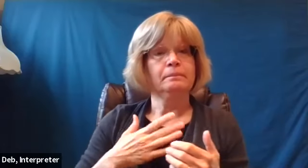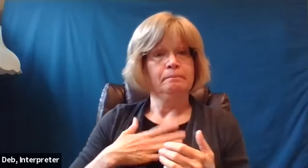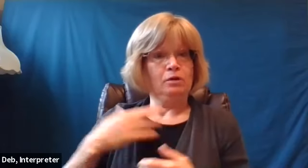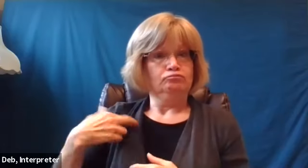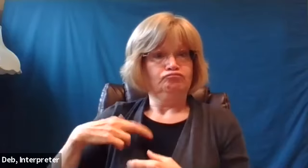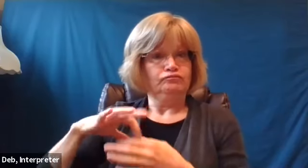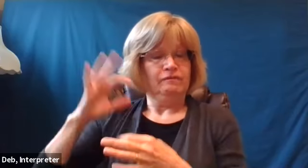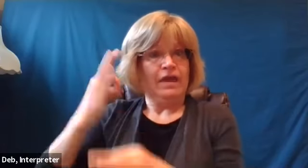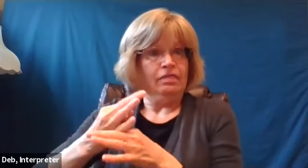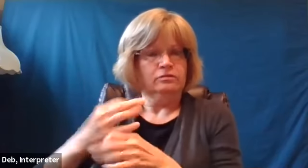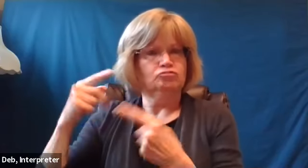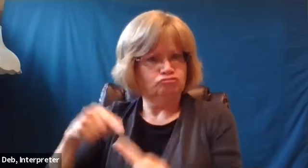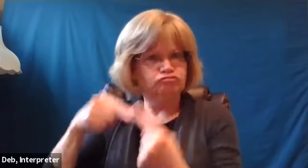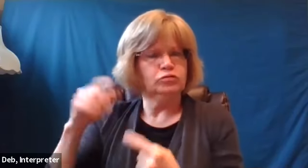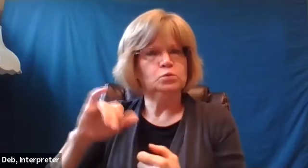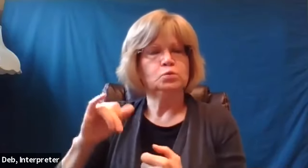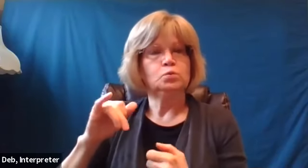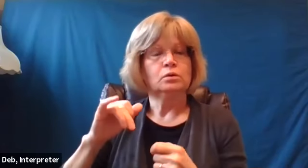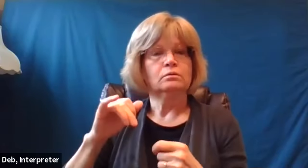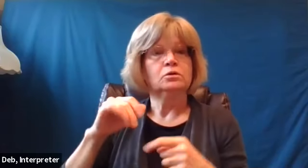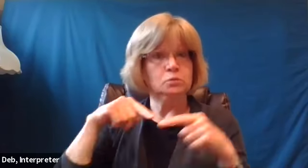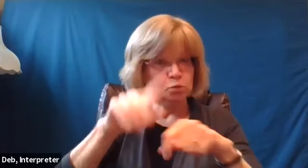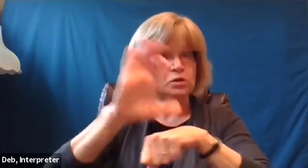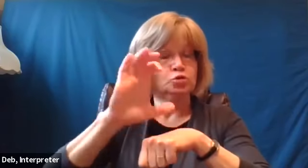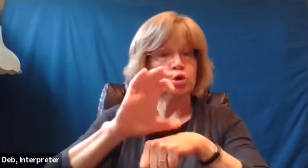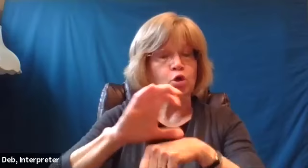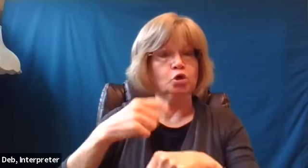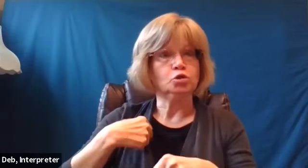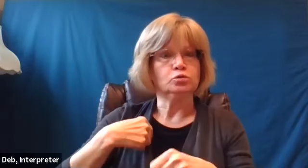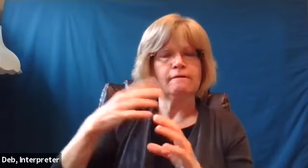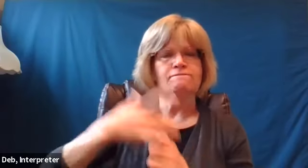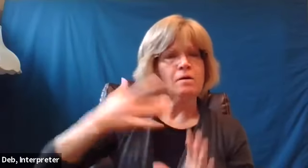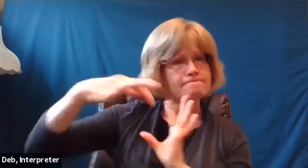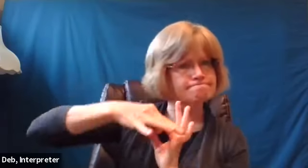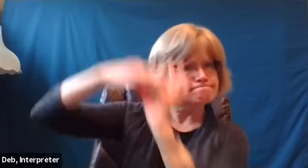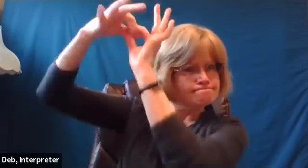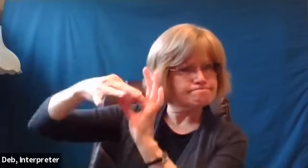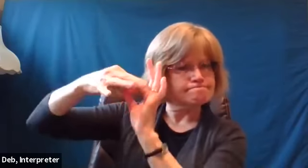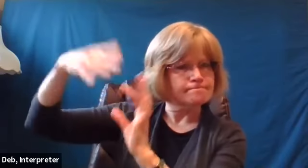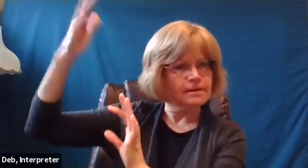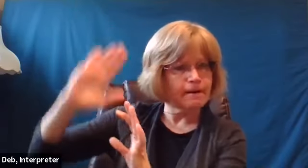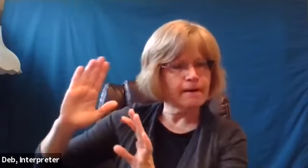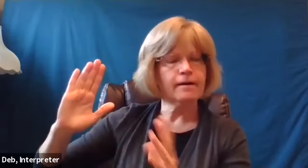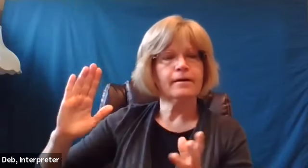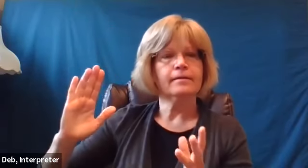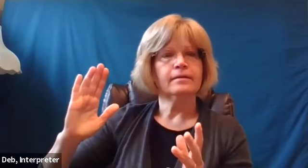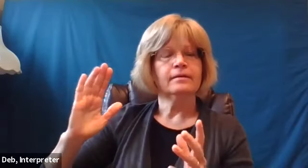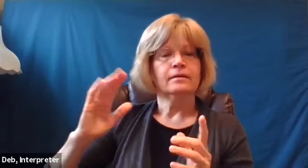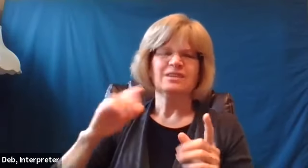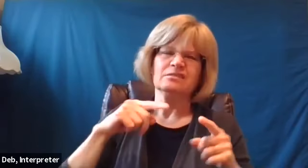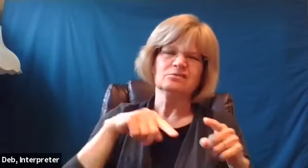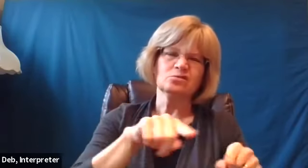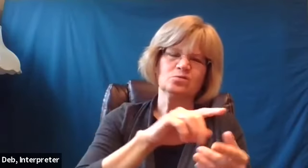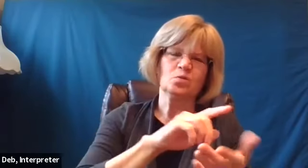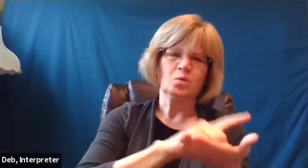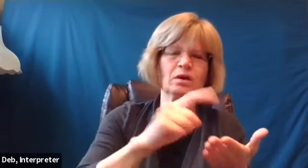church to give me time and thought with God. Yes, I said the occasional prayers through the week, but feeling truly connected happens